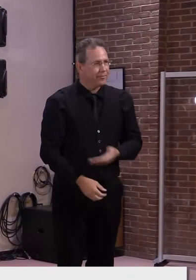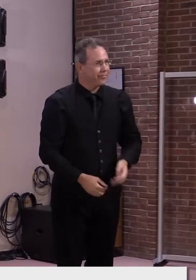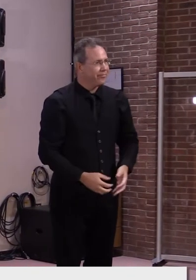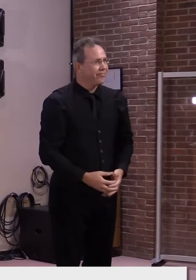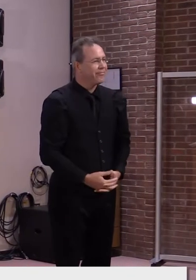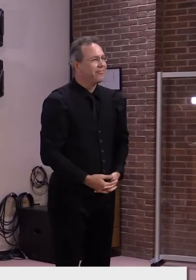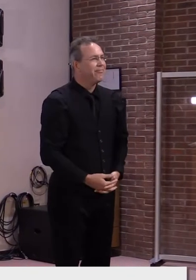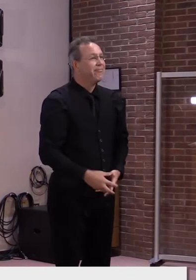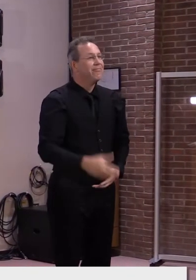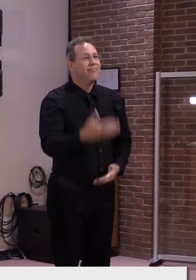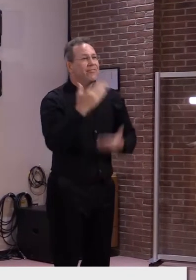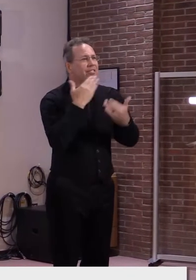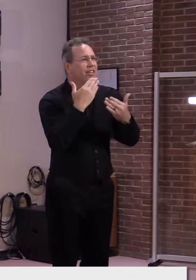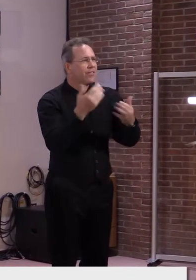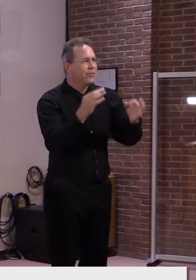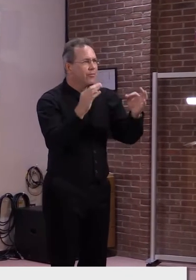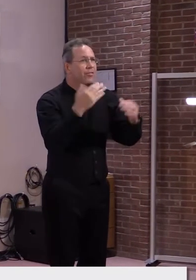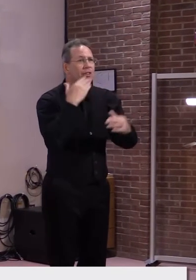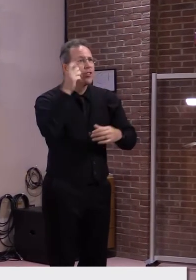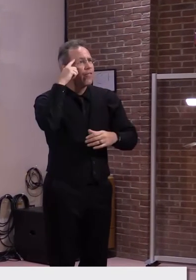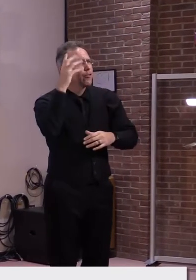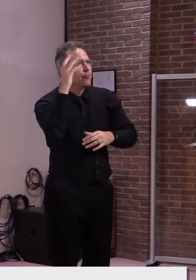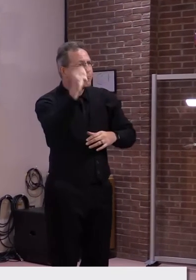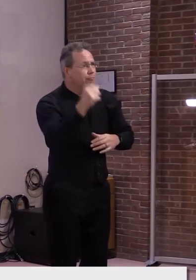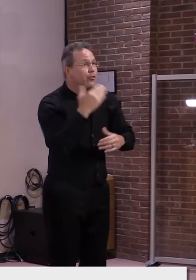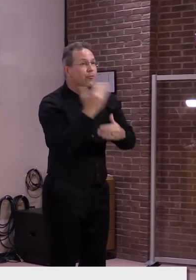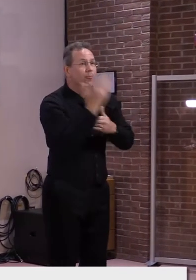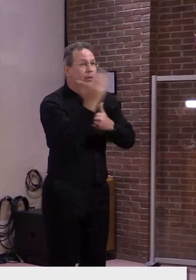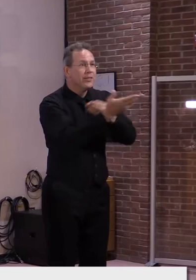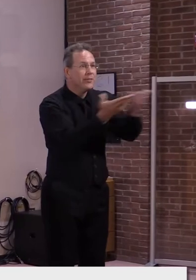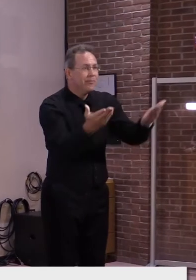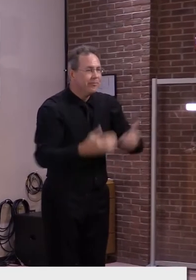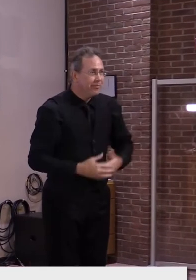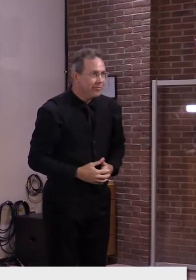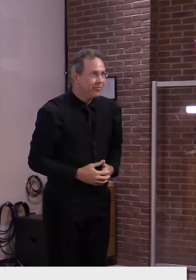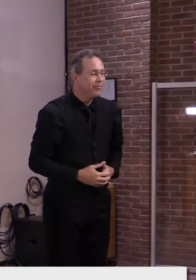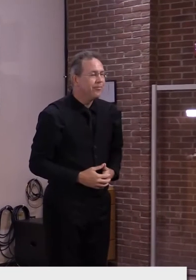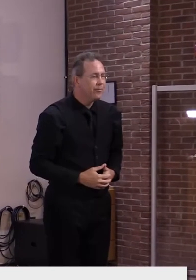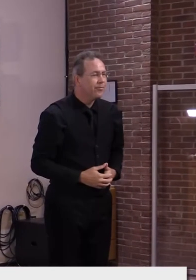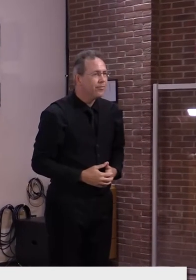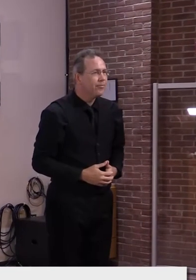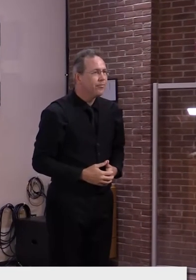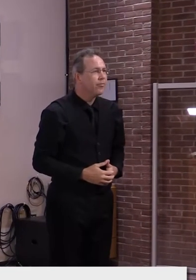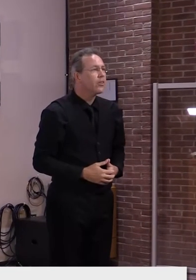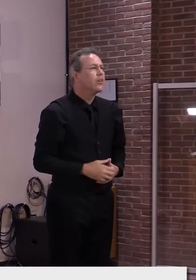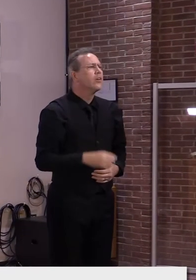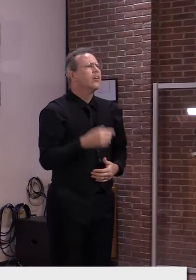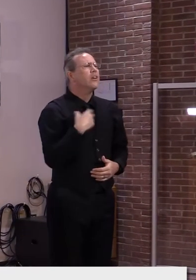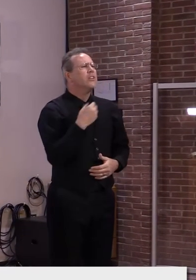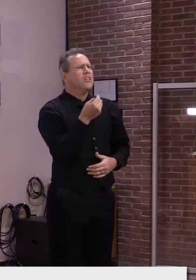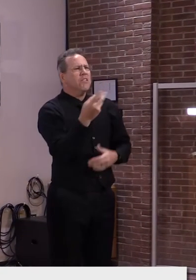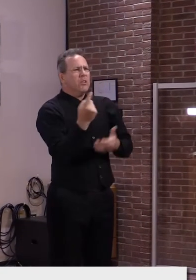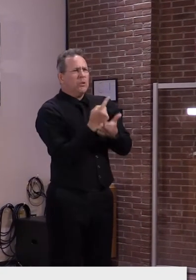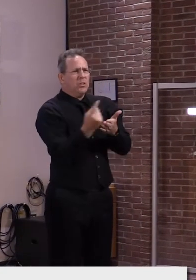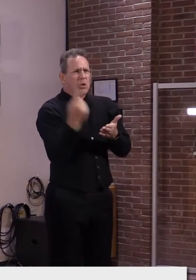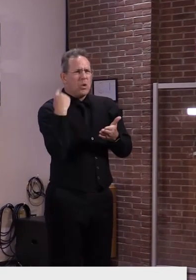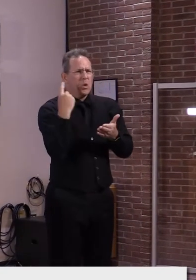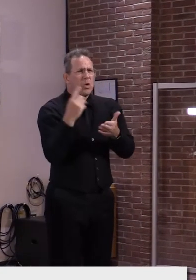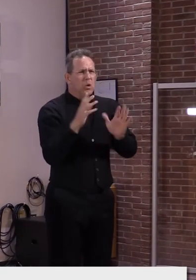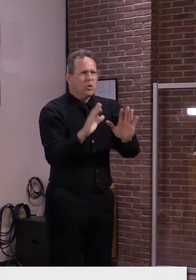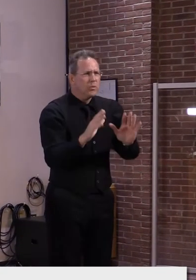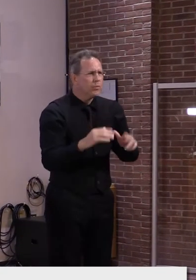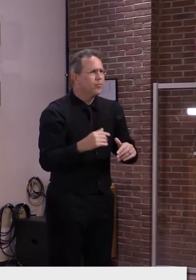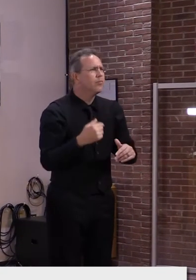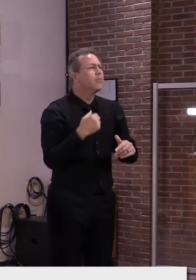Thank you very much, Governor, and good morning, everyone. A few weeks ago, we indicated that Vermont was getting